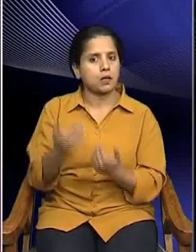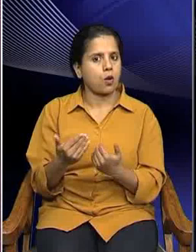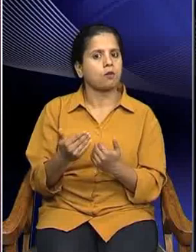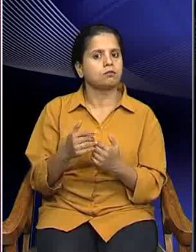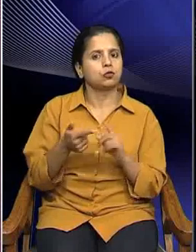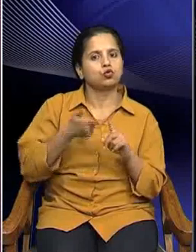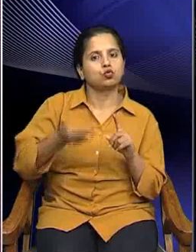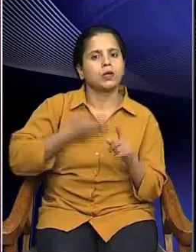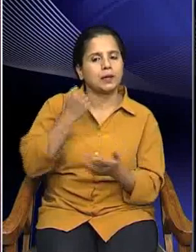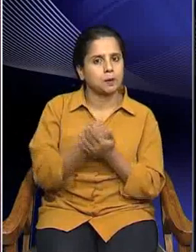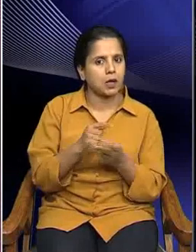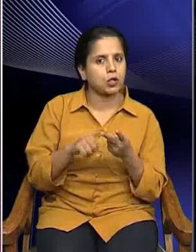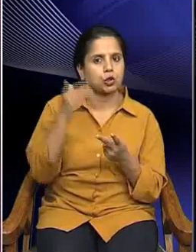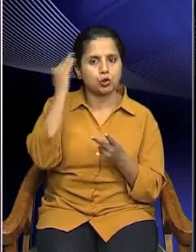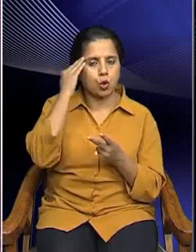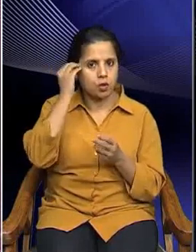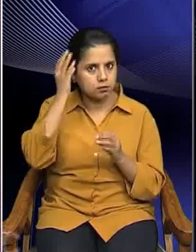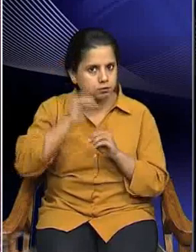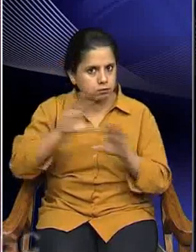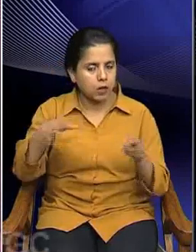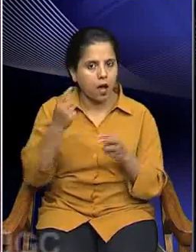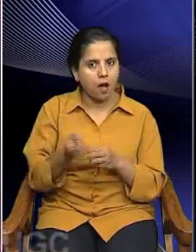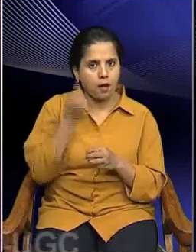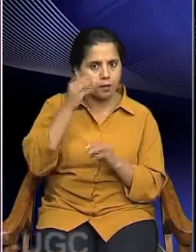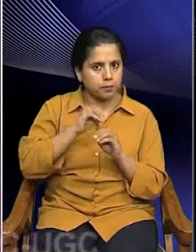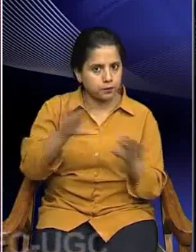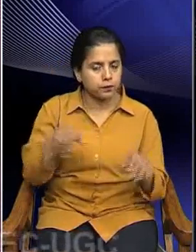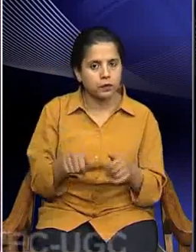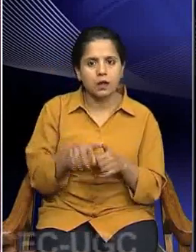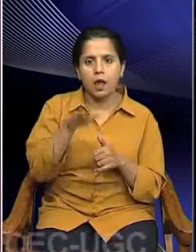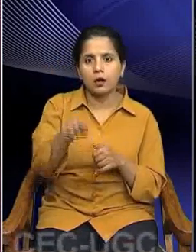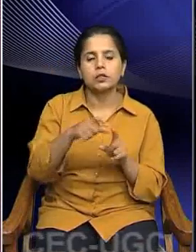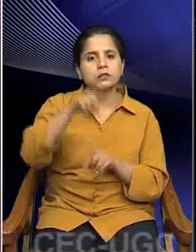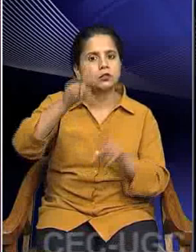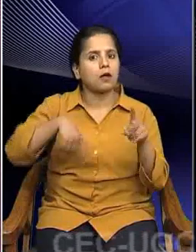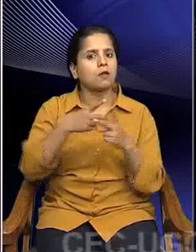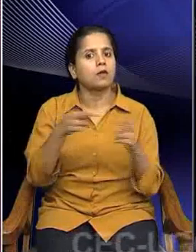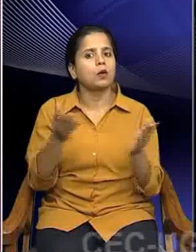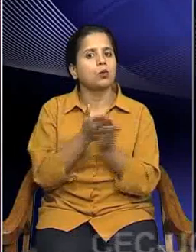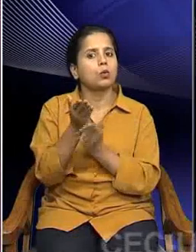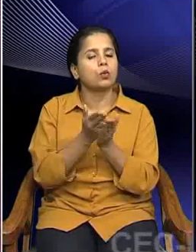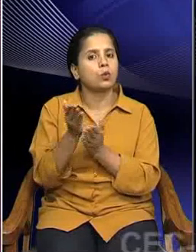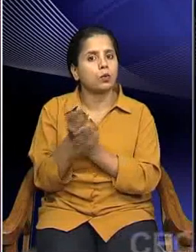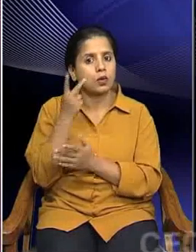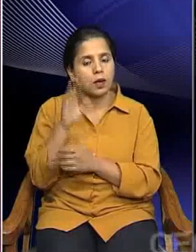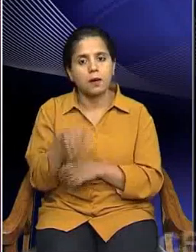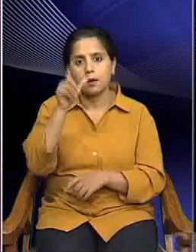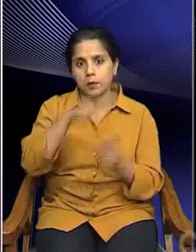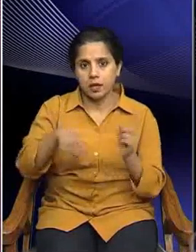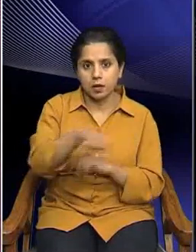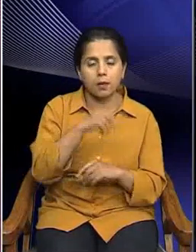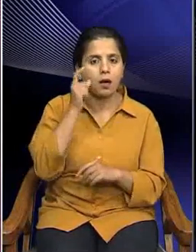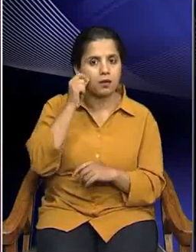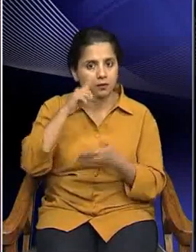capacity, knowledge, understanding, and provide access to diverse means through which couples and